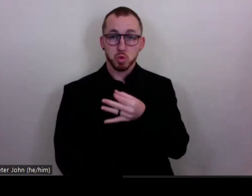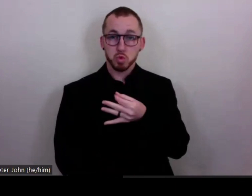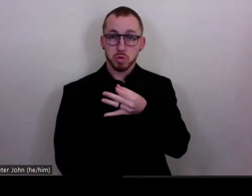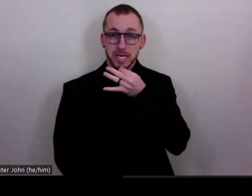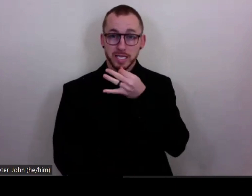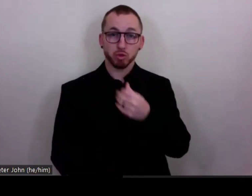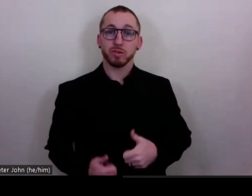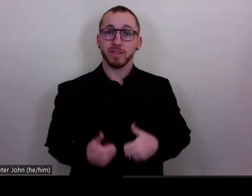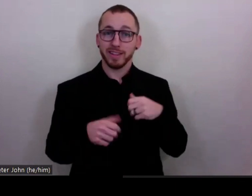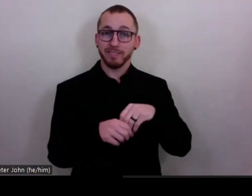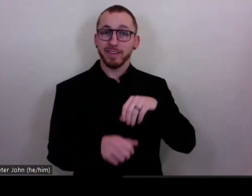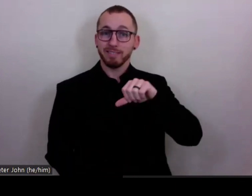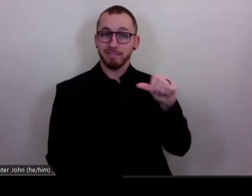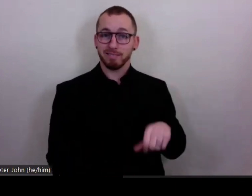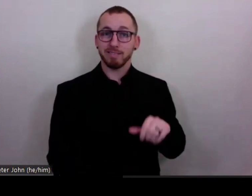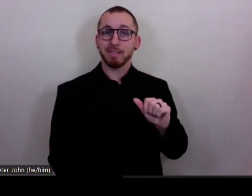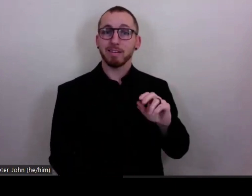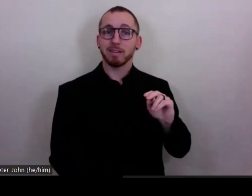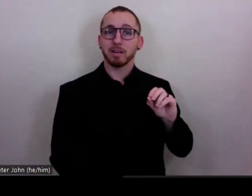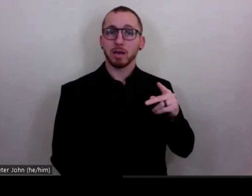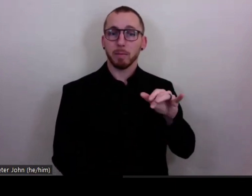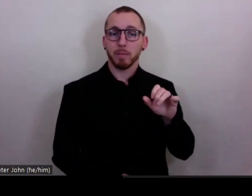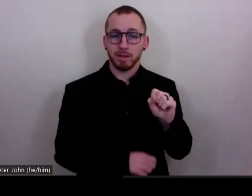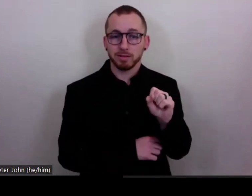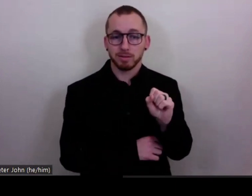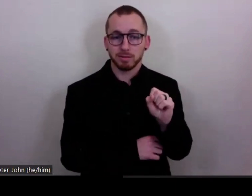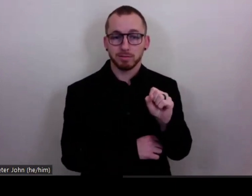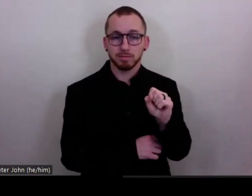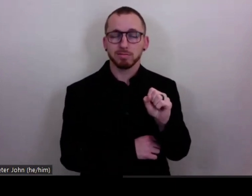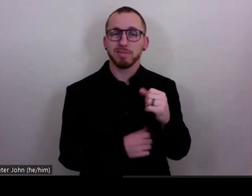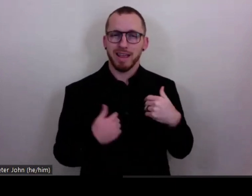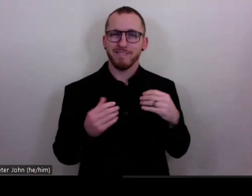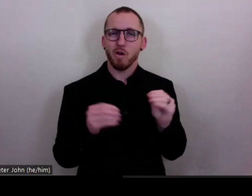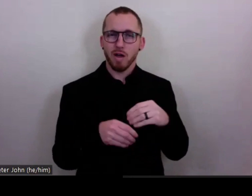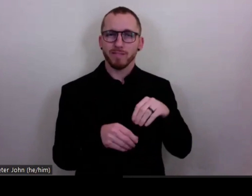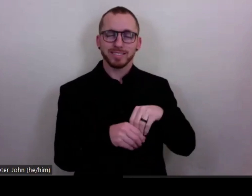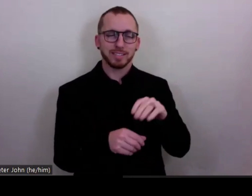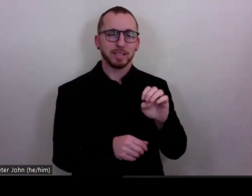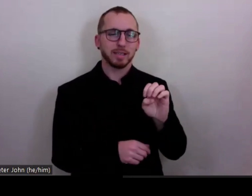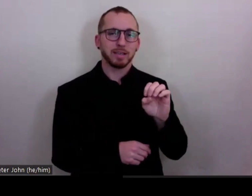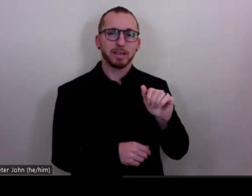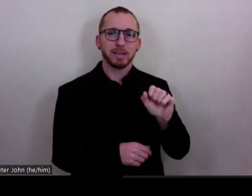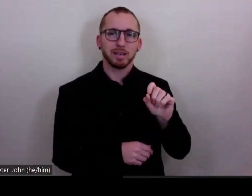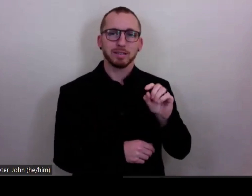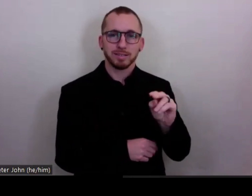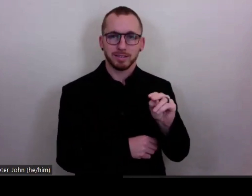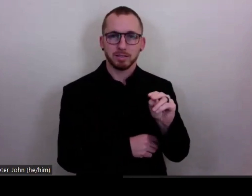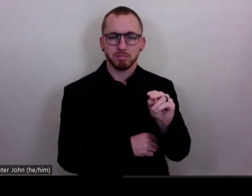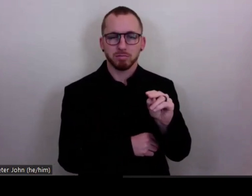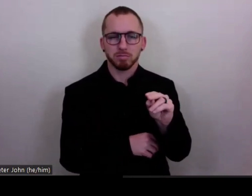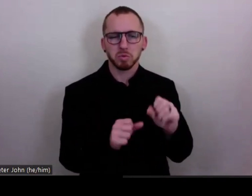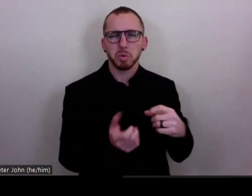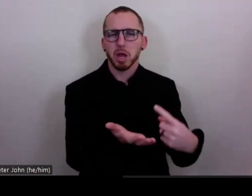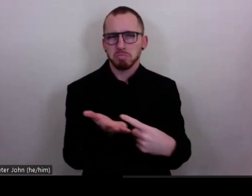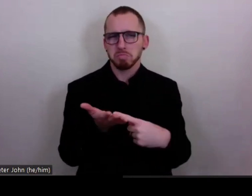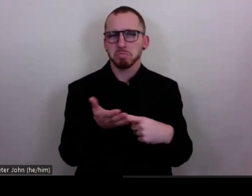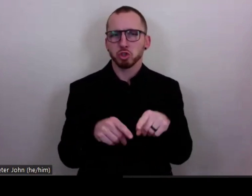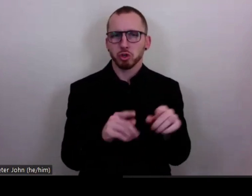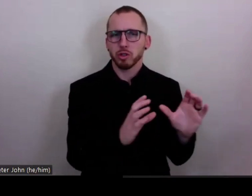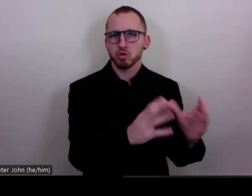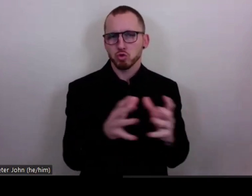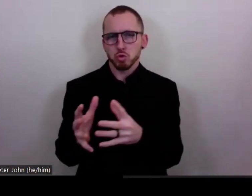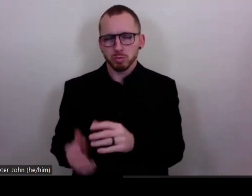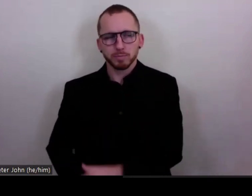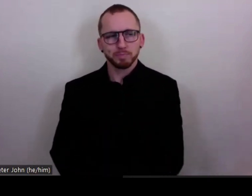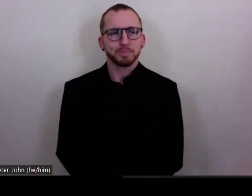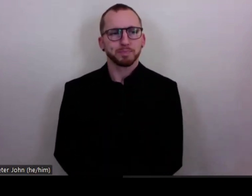has an office in Easton. So us as providers really, I'm going to talk about this in the breakout room, but the other thing, we